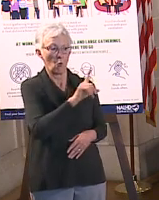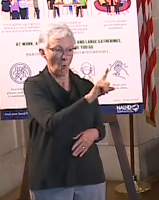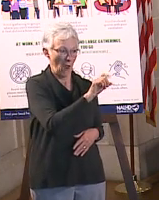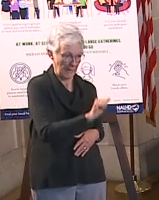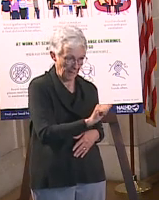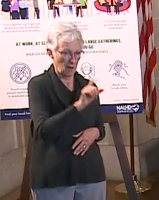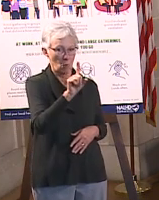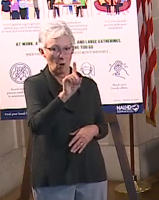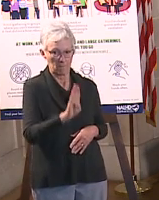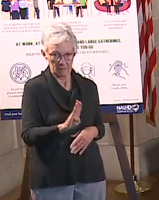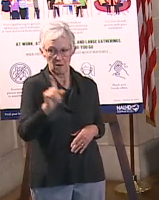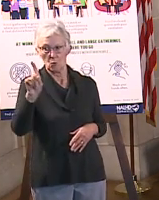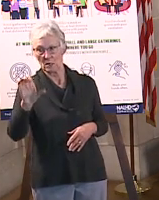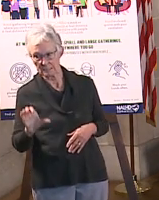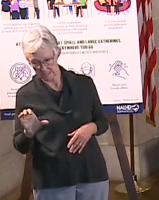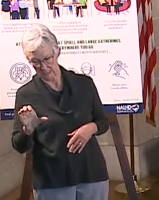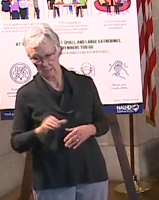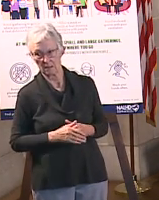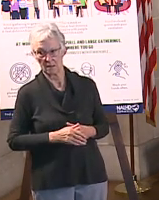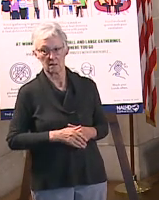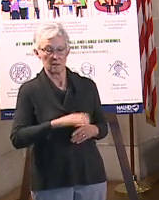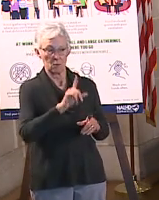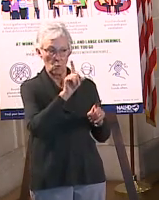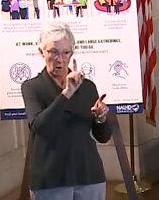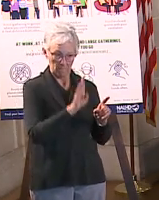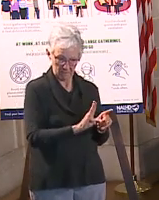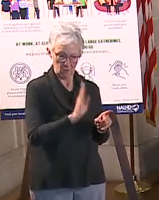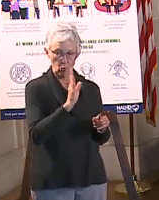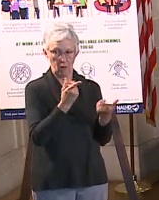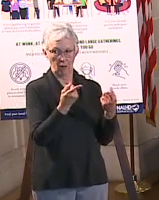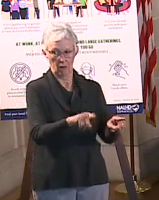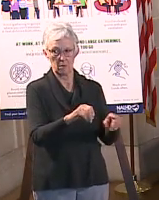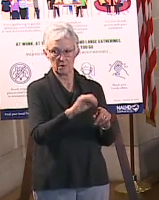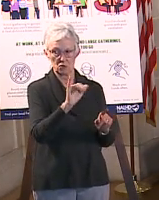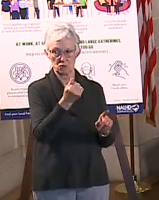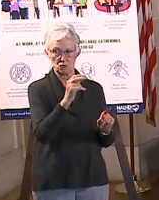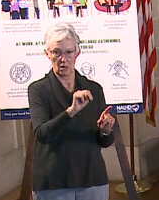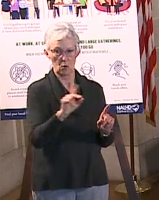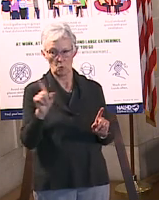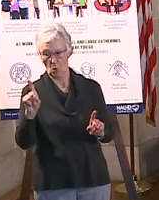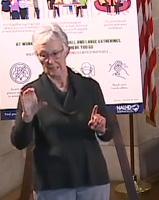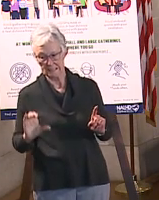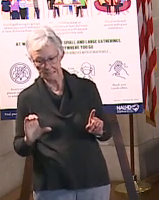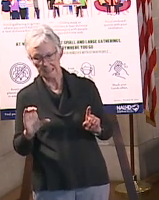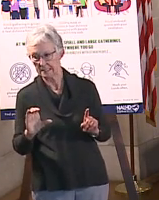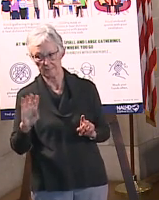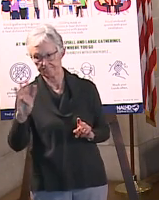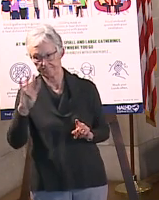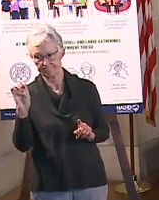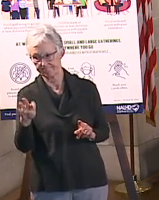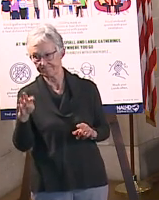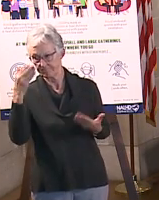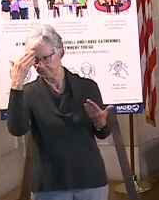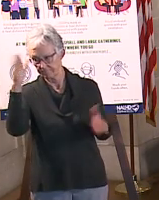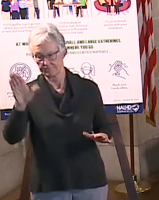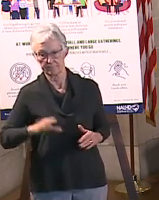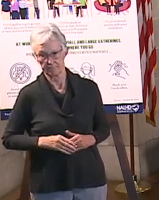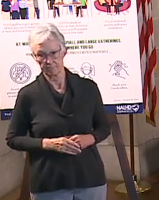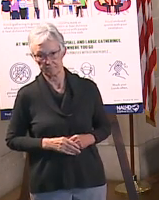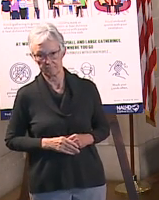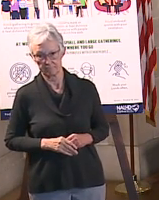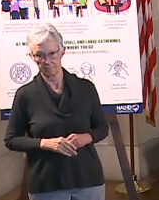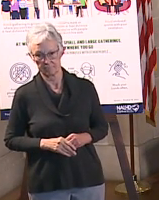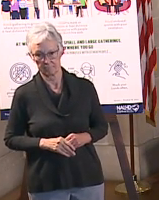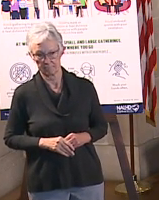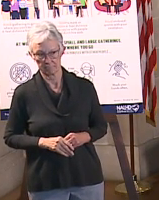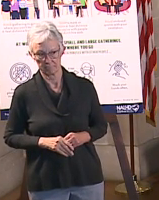in January, but I can't tell you exactly when we'll get to phase 1C. Yeah, Andrew. If you decline